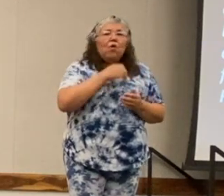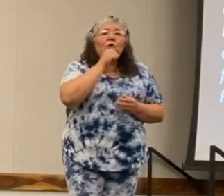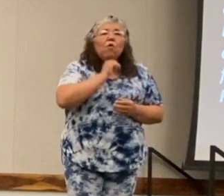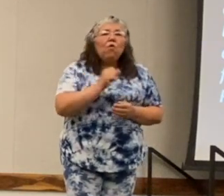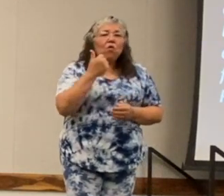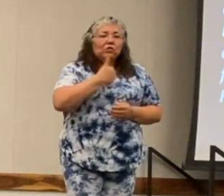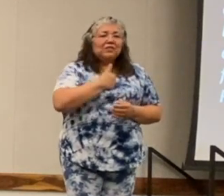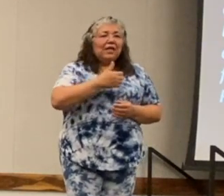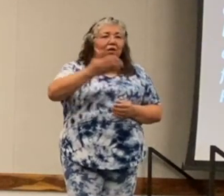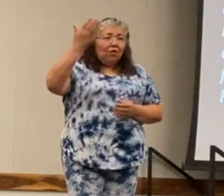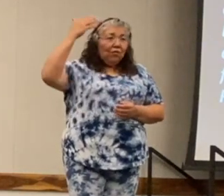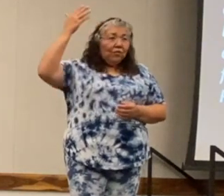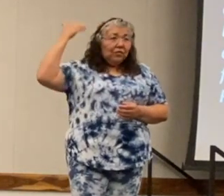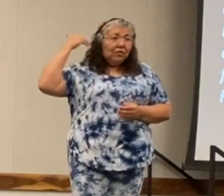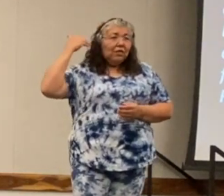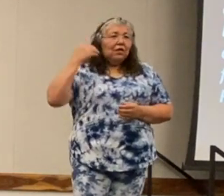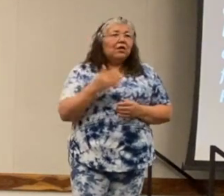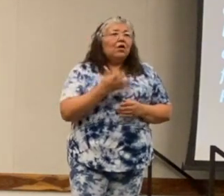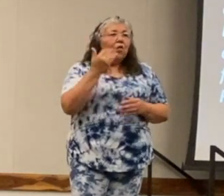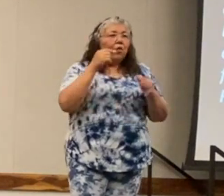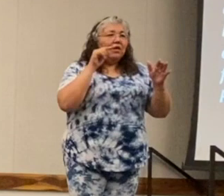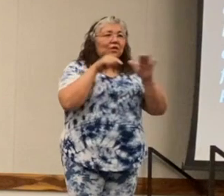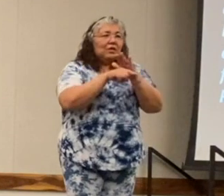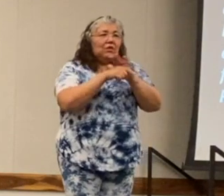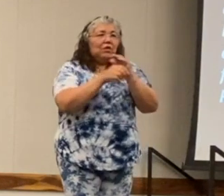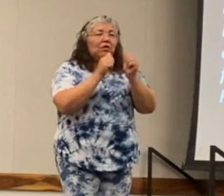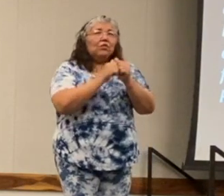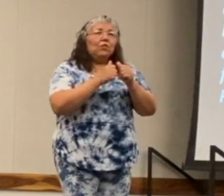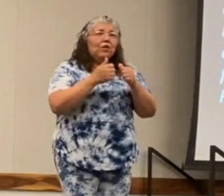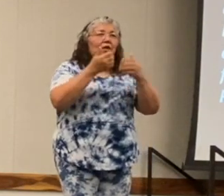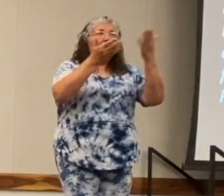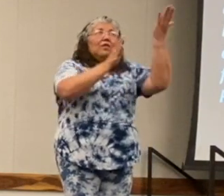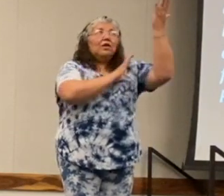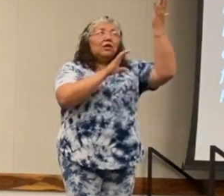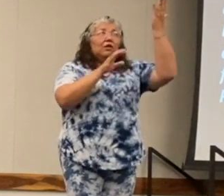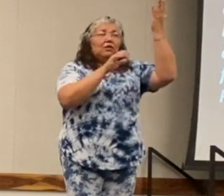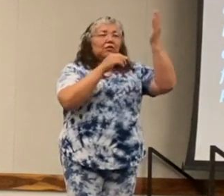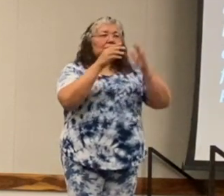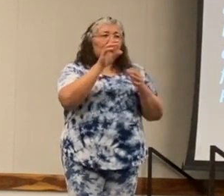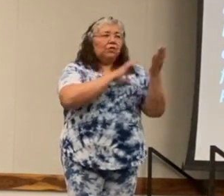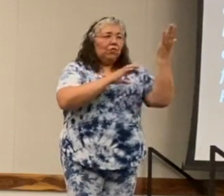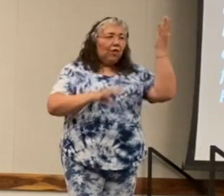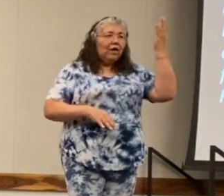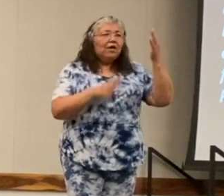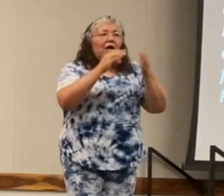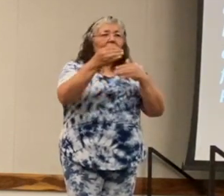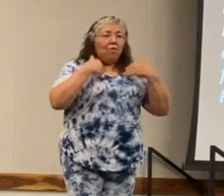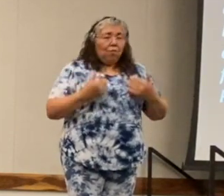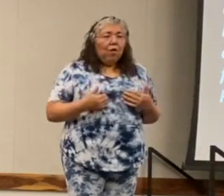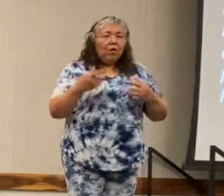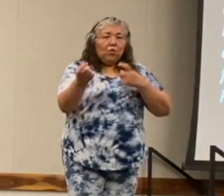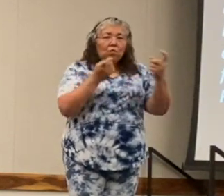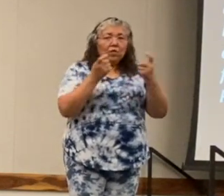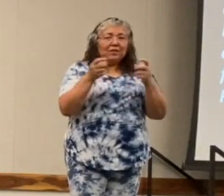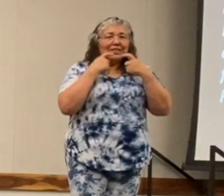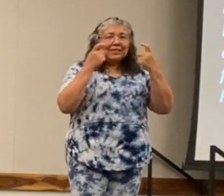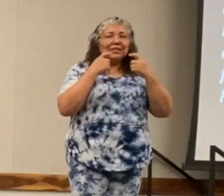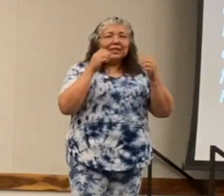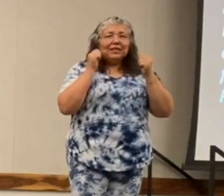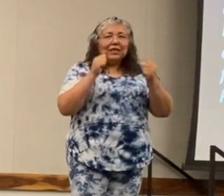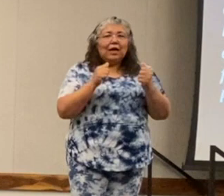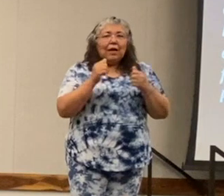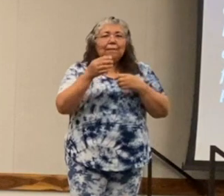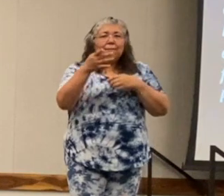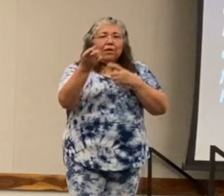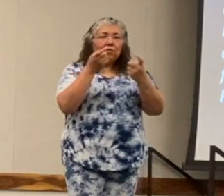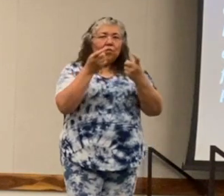Old self. We know that our old self was crucified with him, so that the body ruled by sin might be rendered